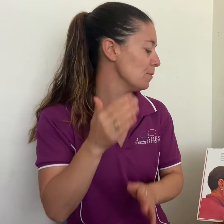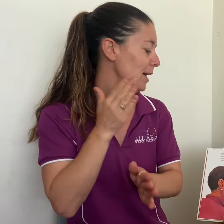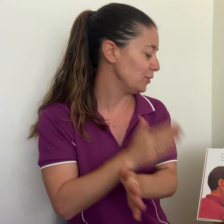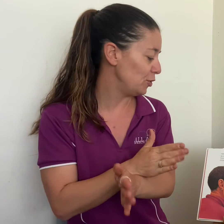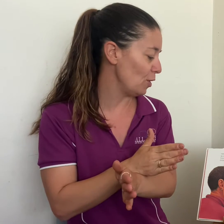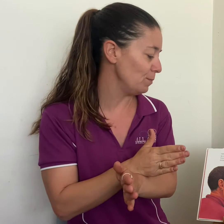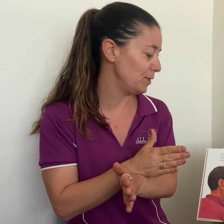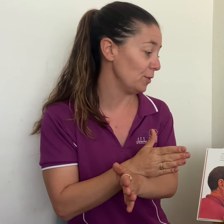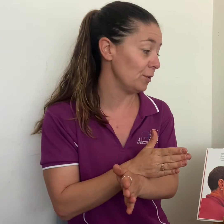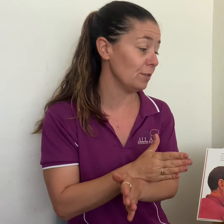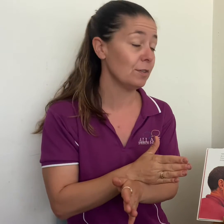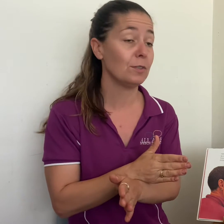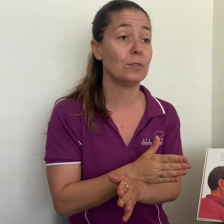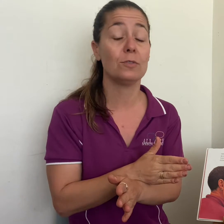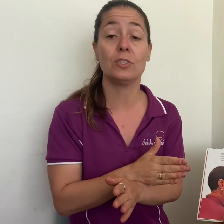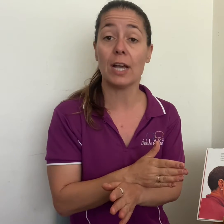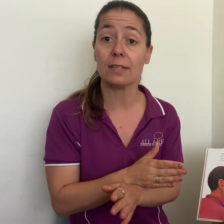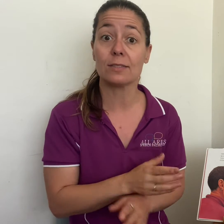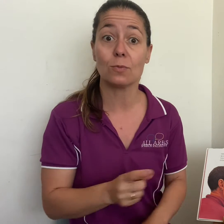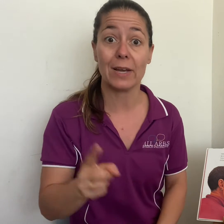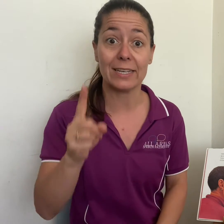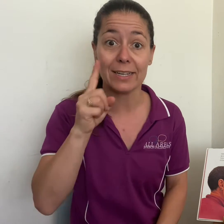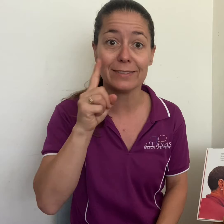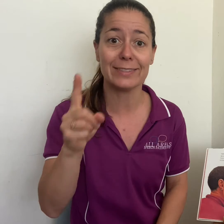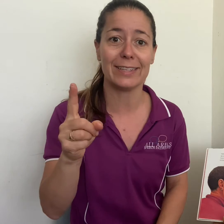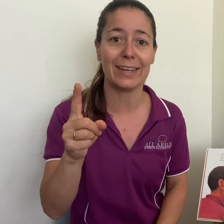right job soon. You just wait and see.